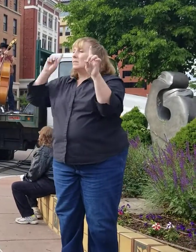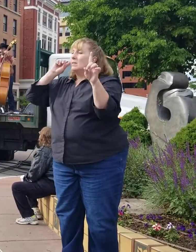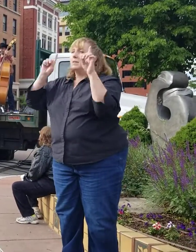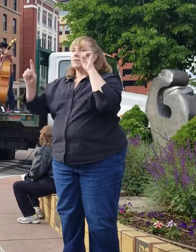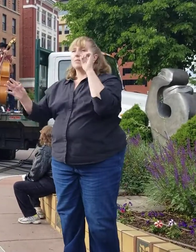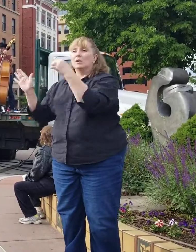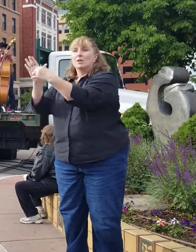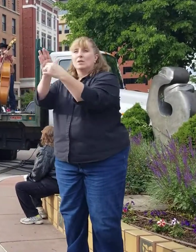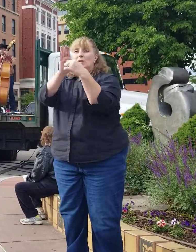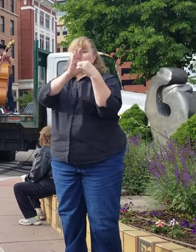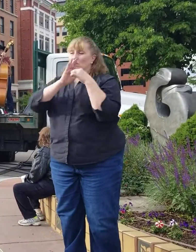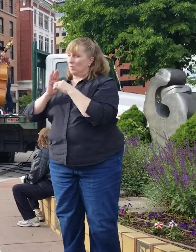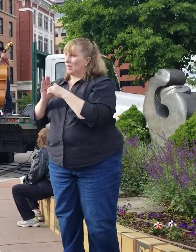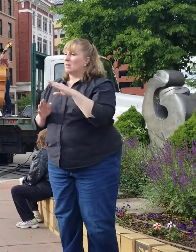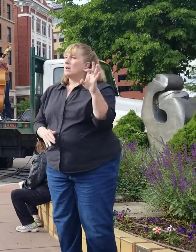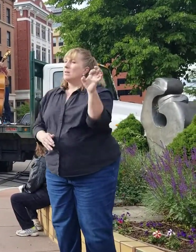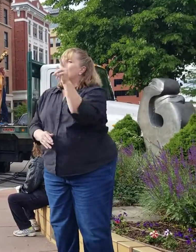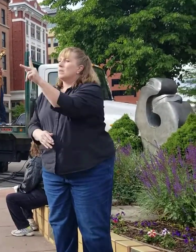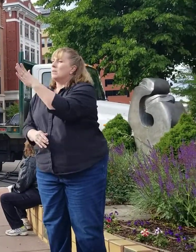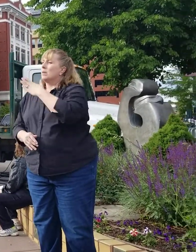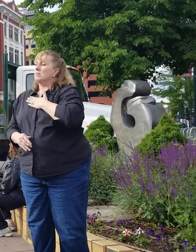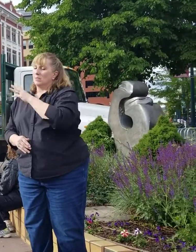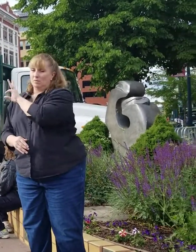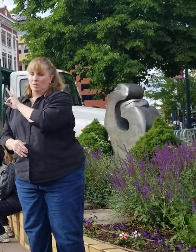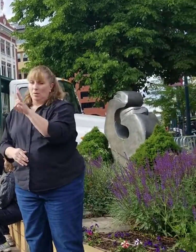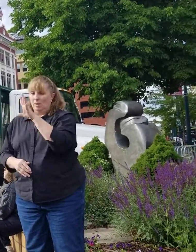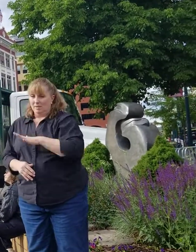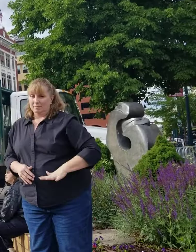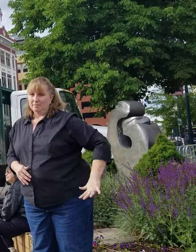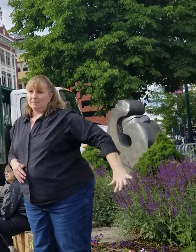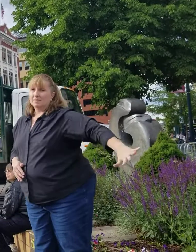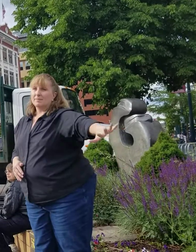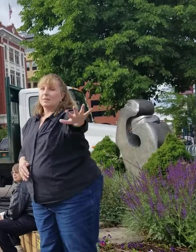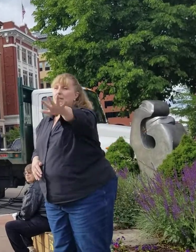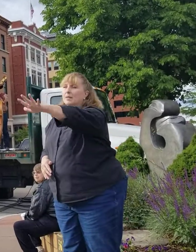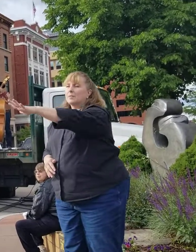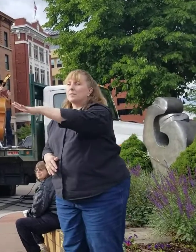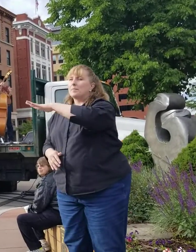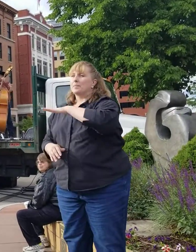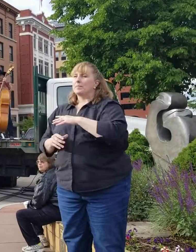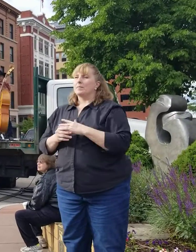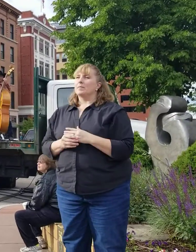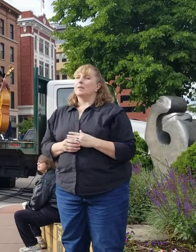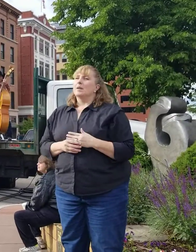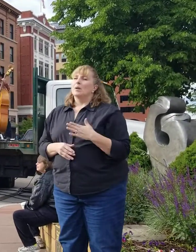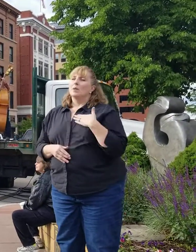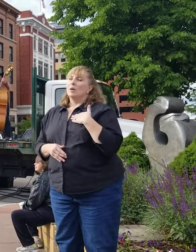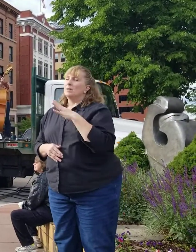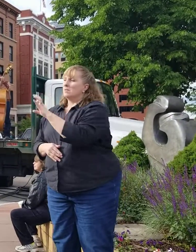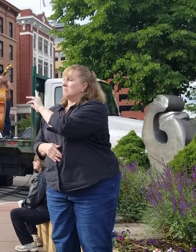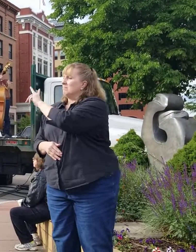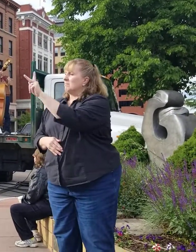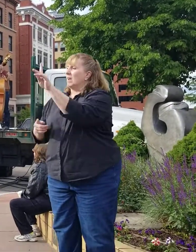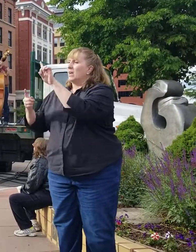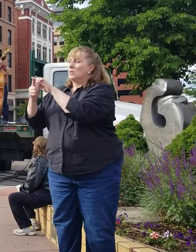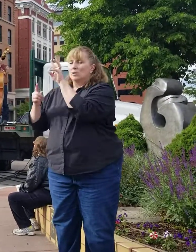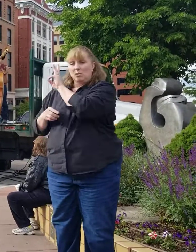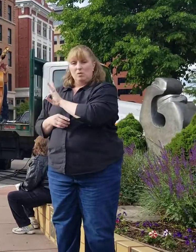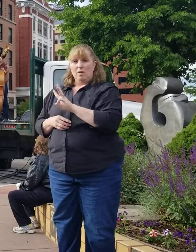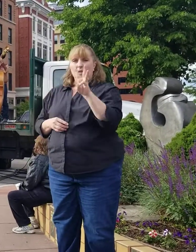shoulders in the way. Back on those western plains. Back on those western